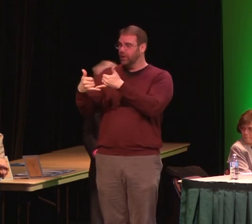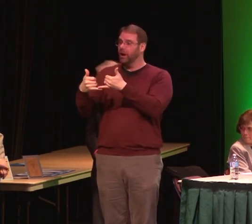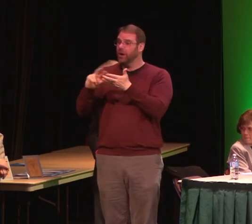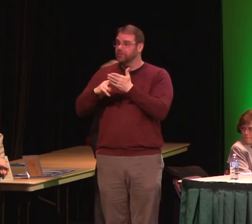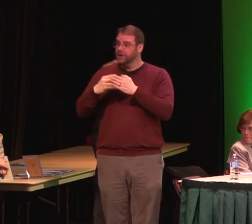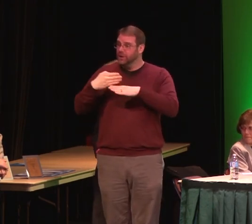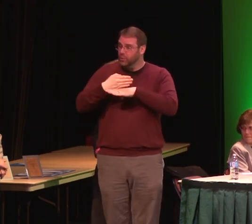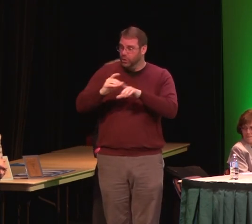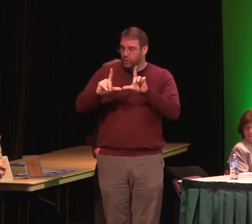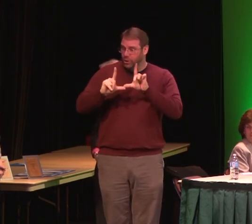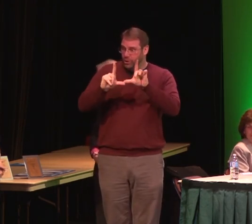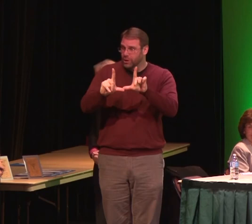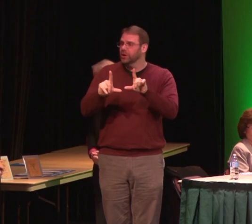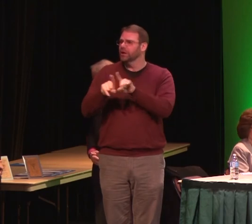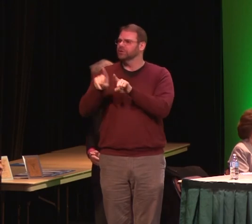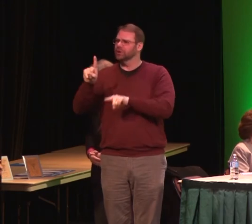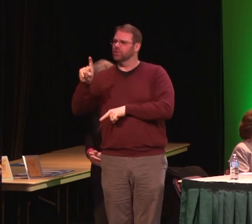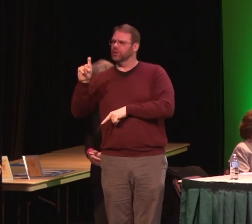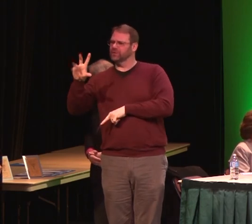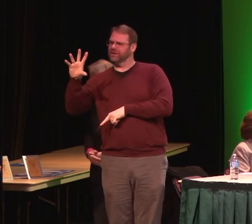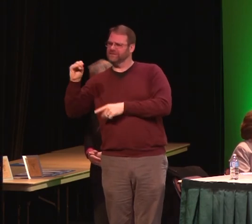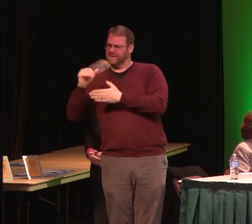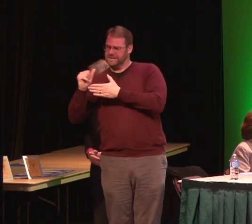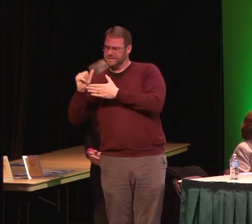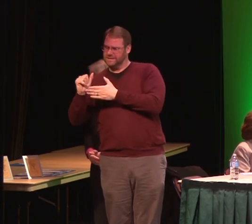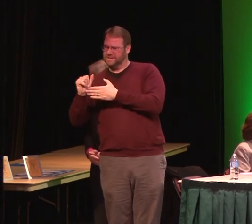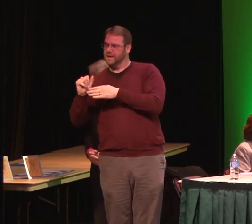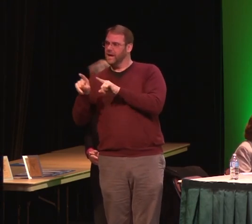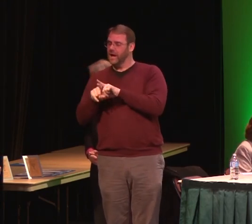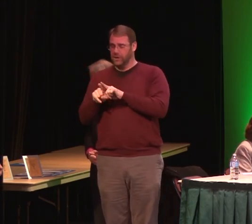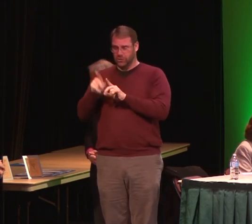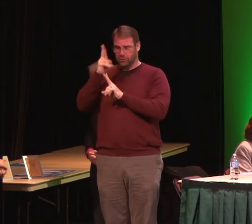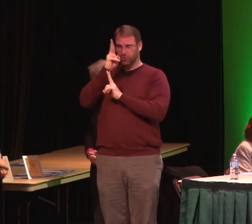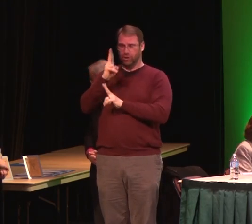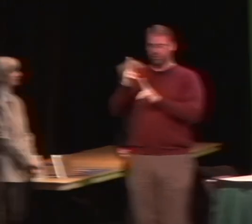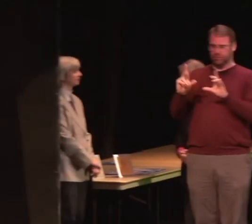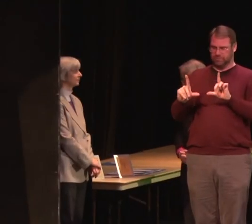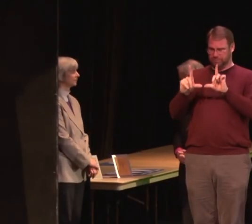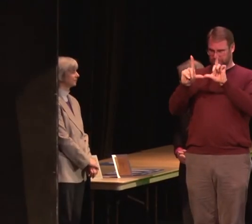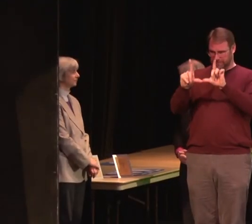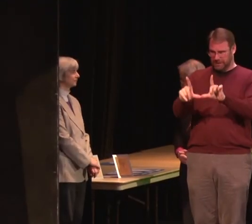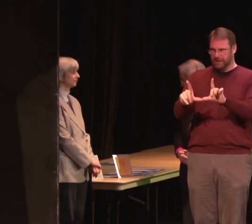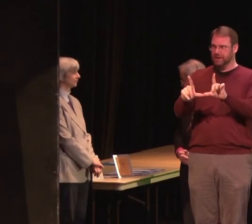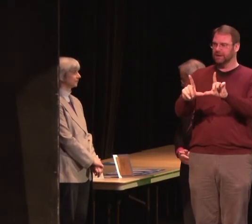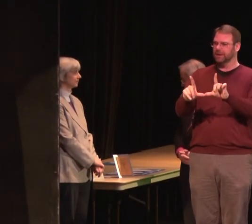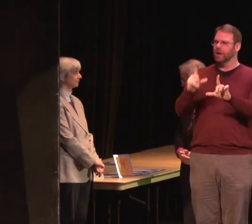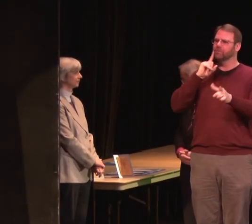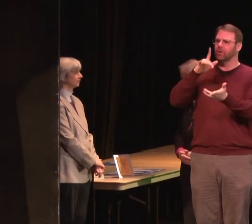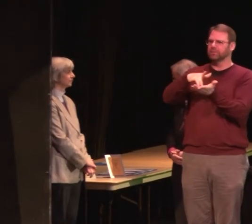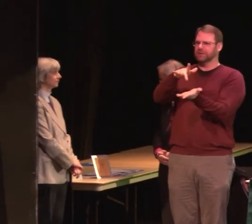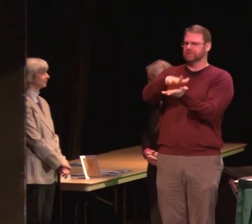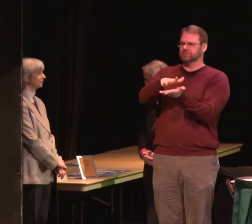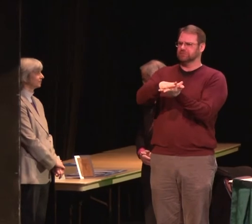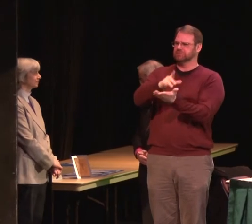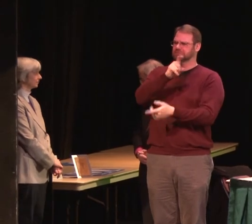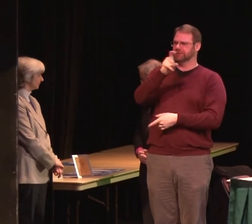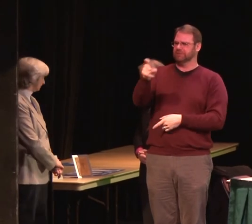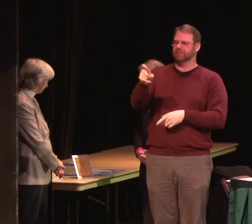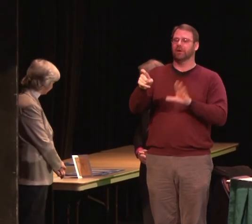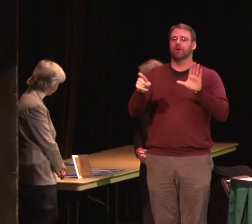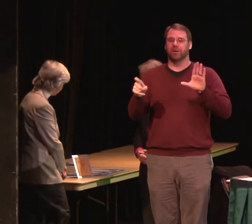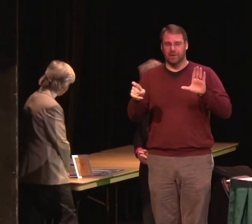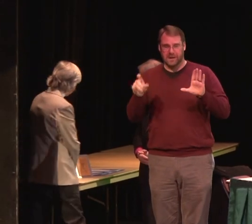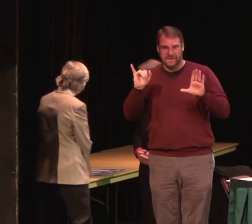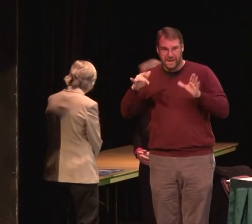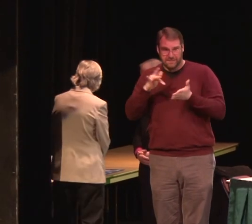and $150, and an honorary plaque to the for the middle school, by the way, which